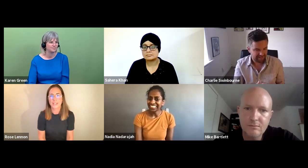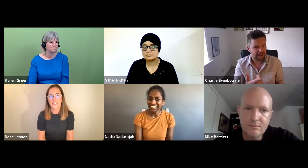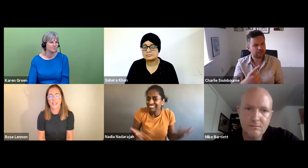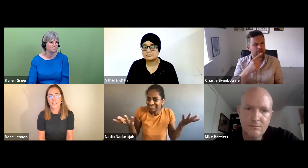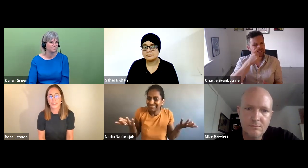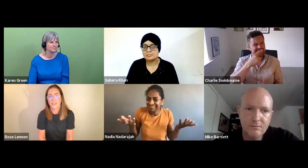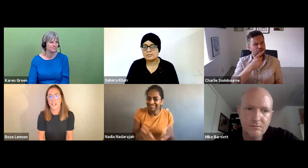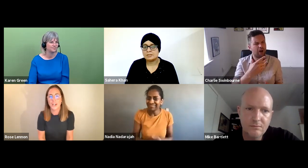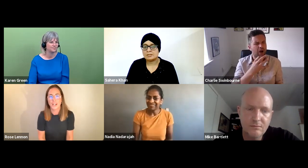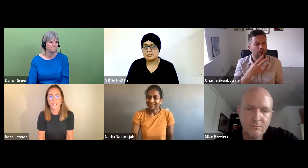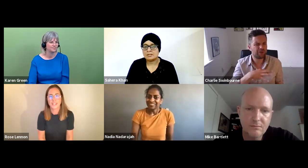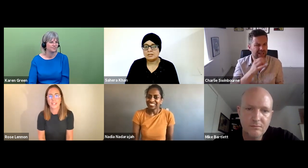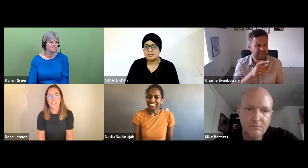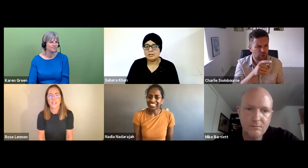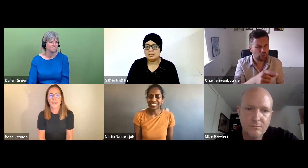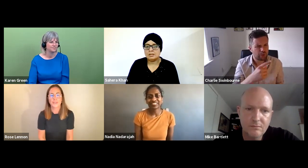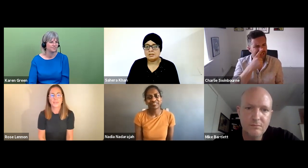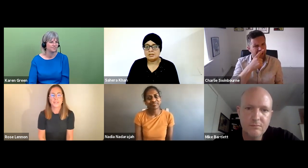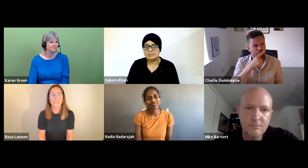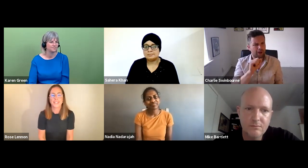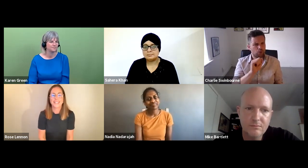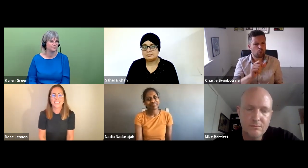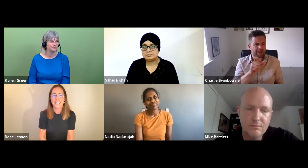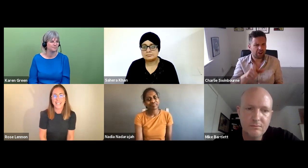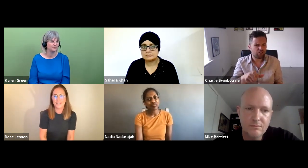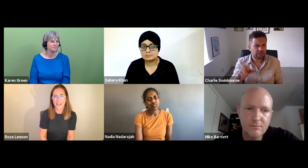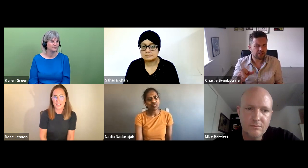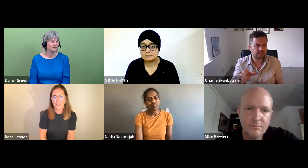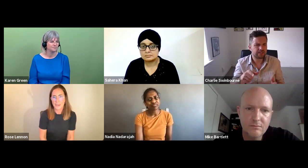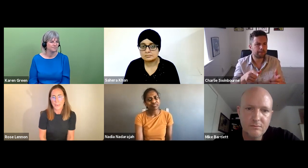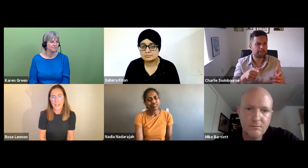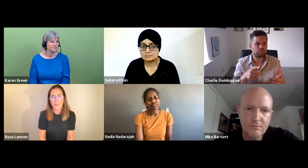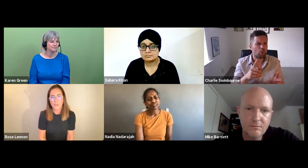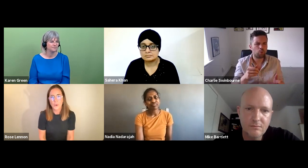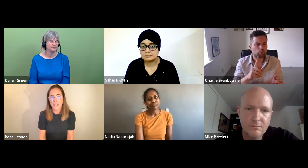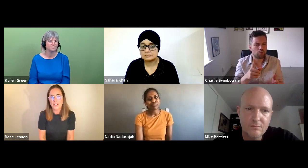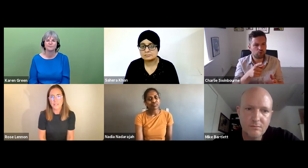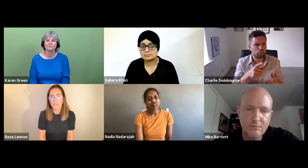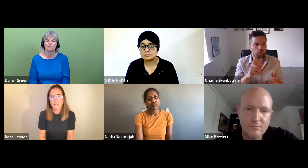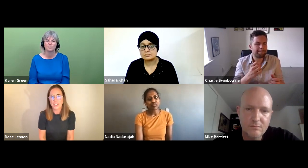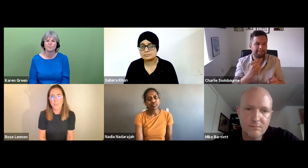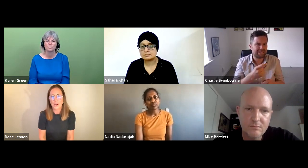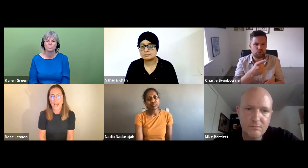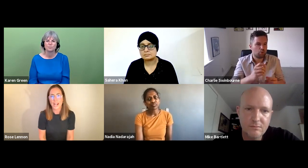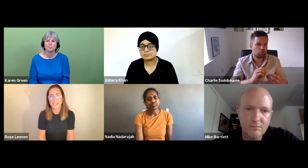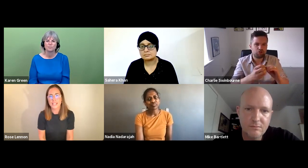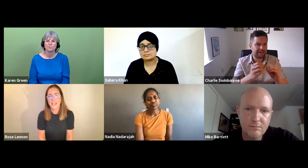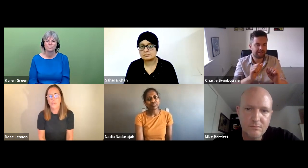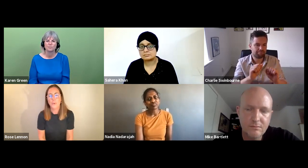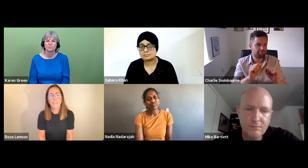because you've never heard. So Sahera, what characters have you written about, and what